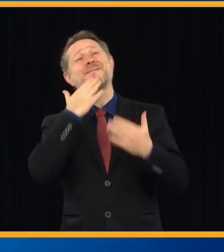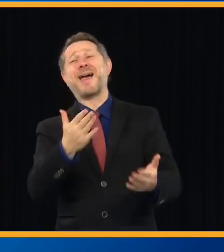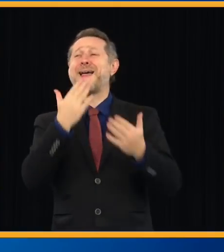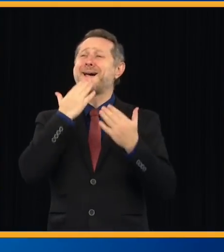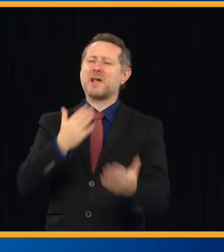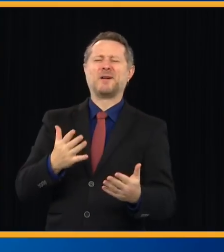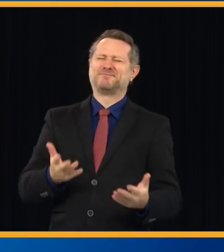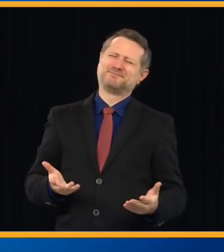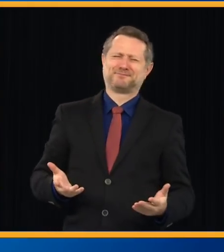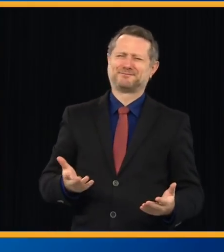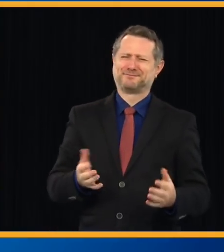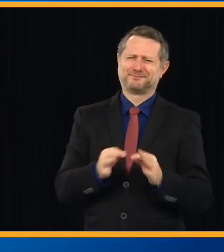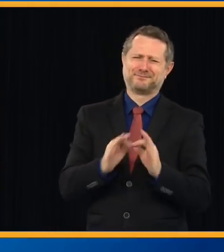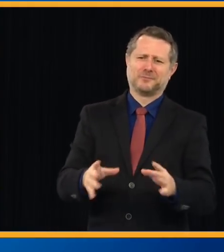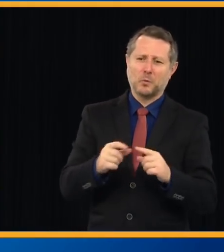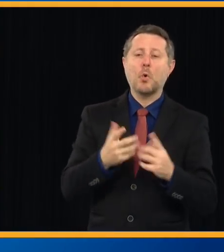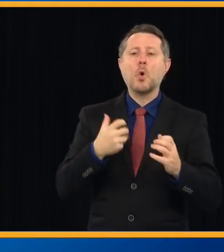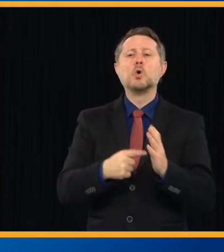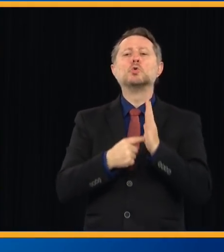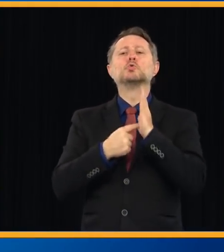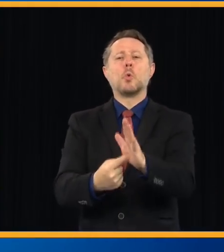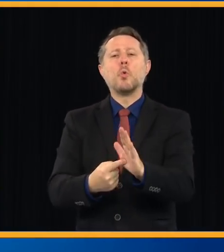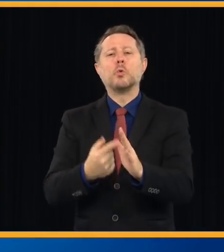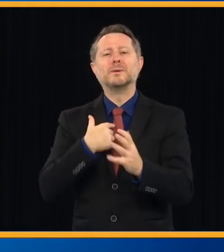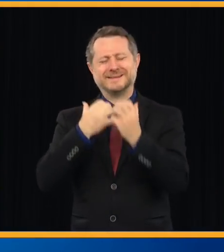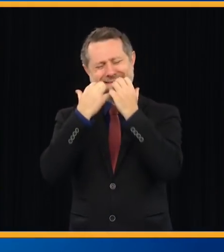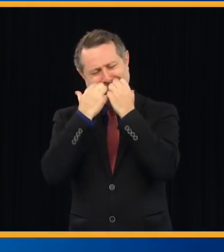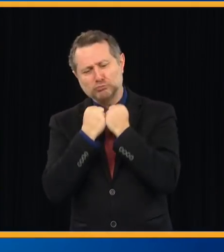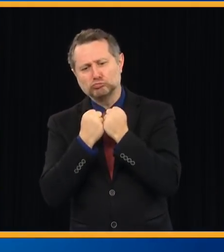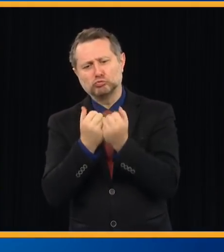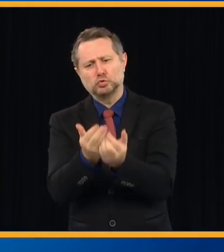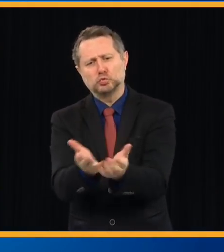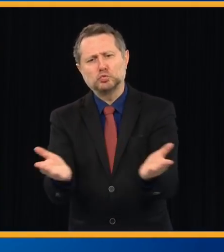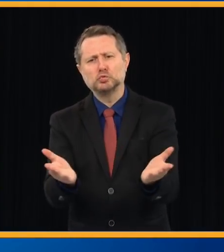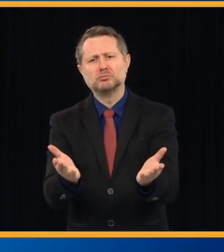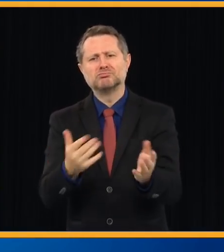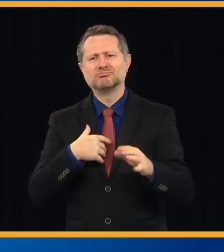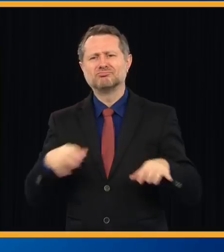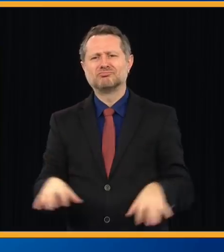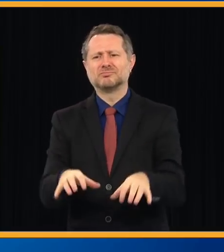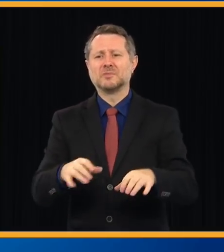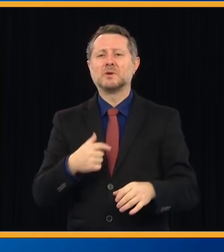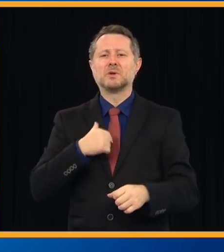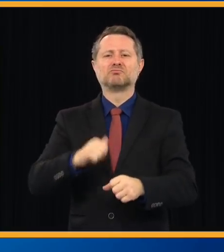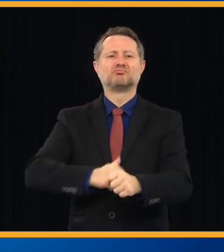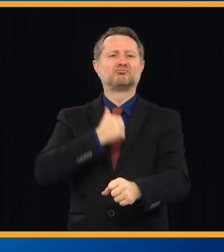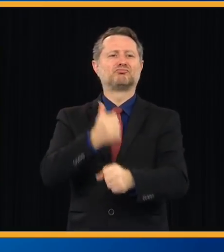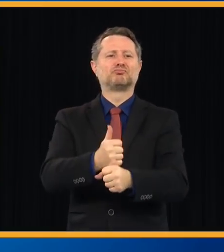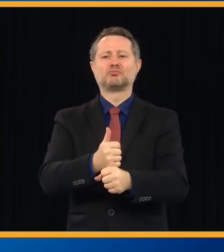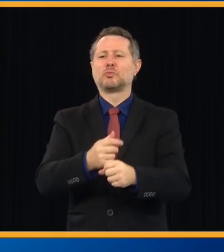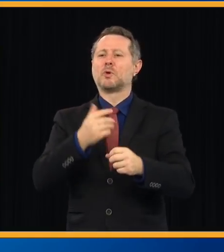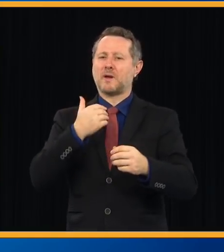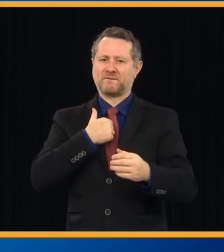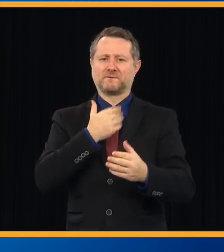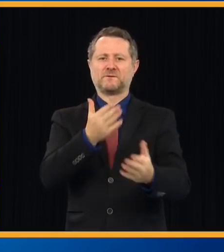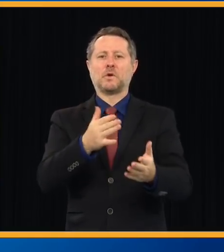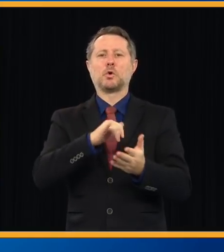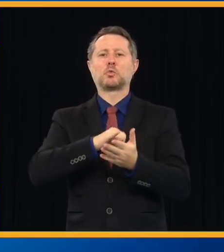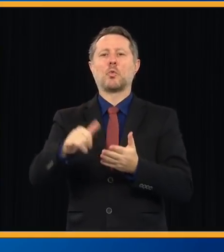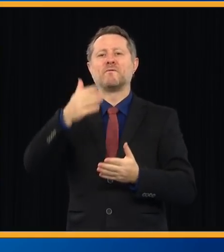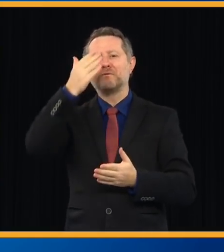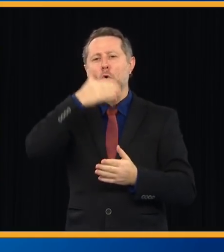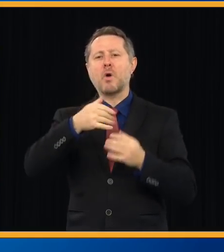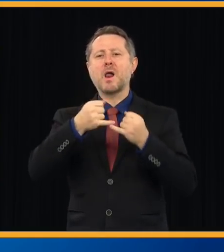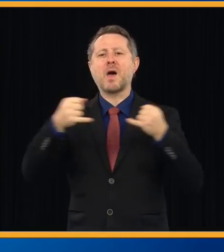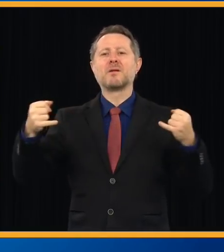Acting in gratitude is even nicer. So we have a special emotional support hotline for